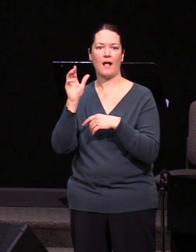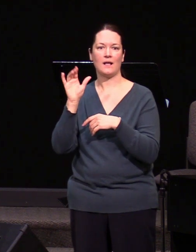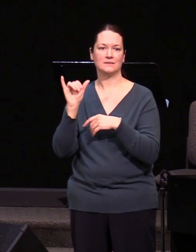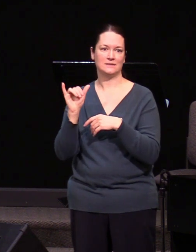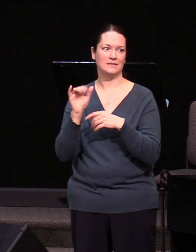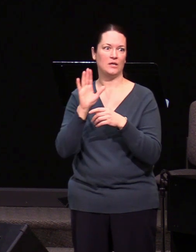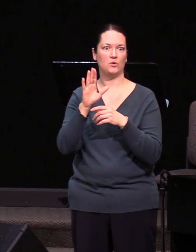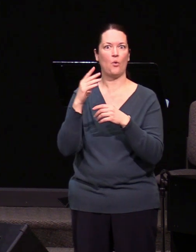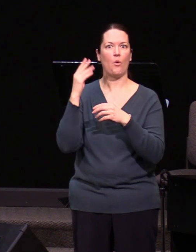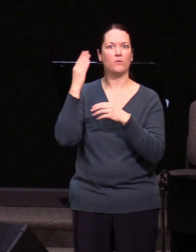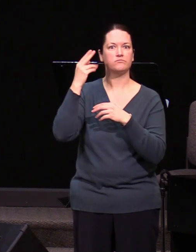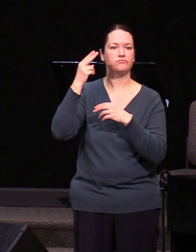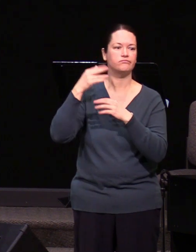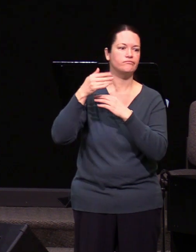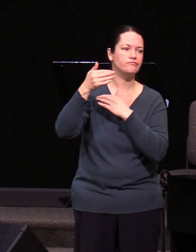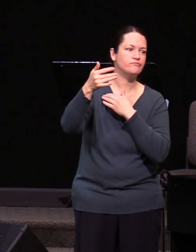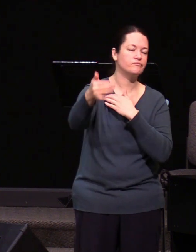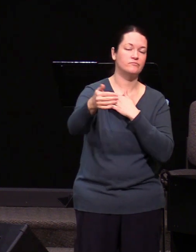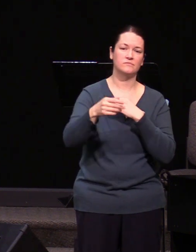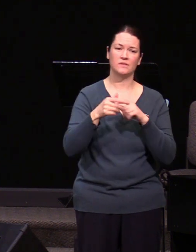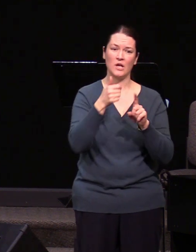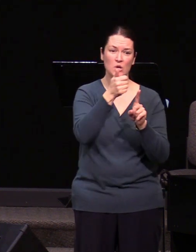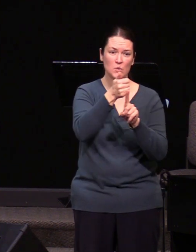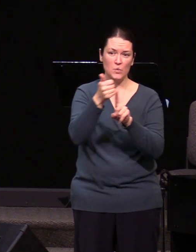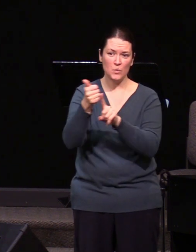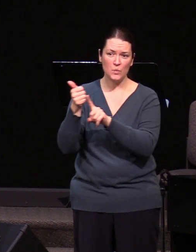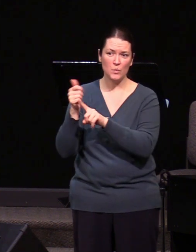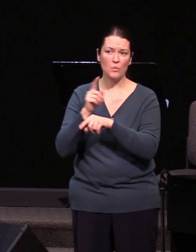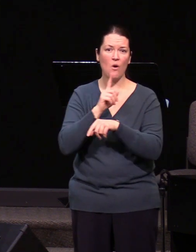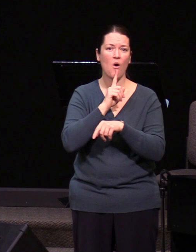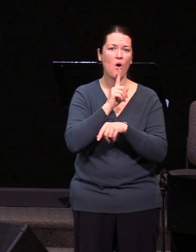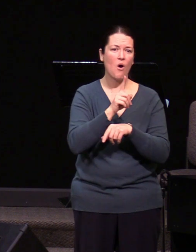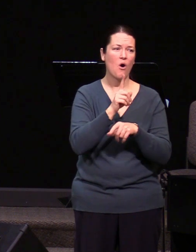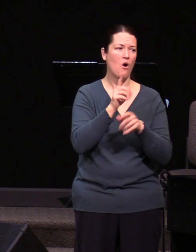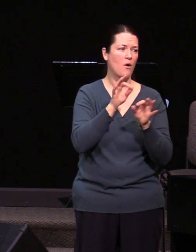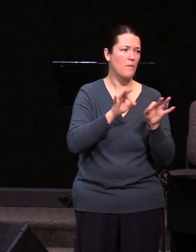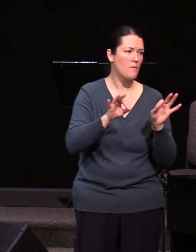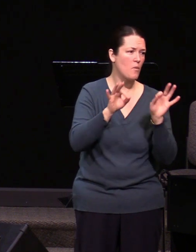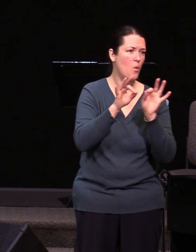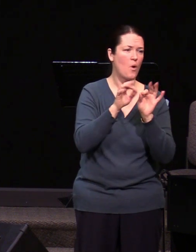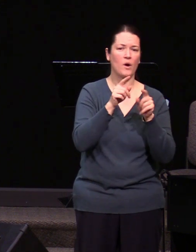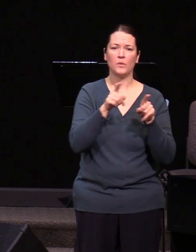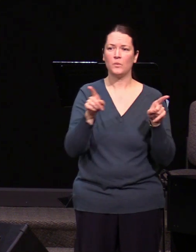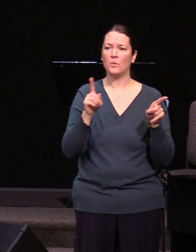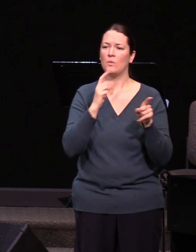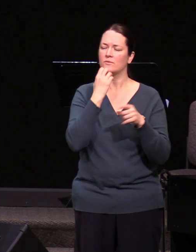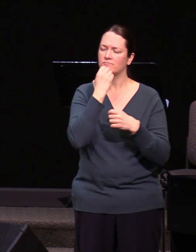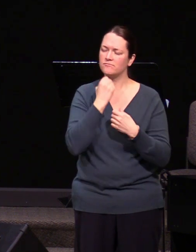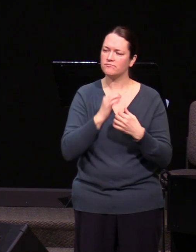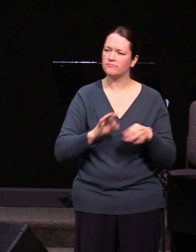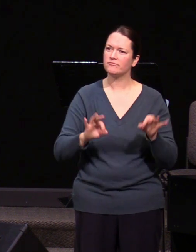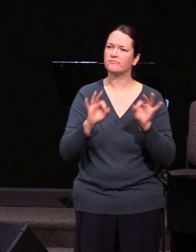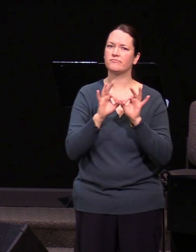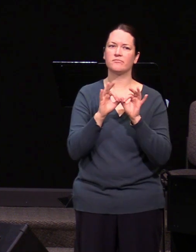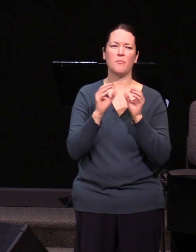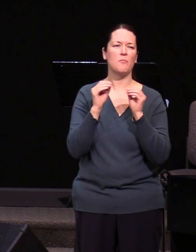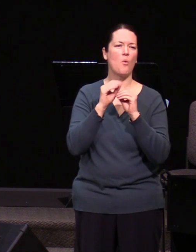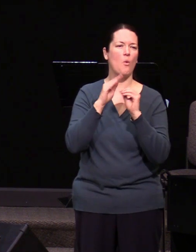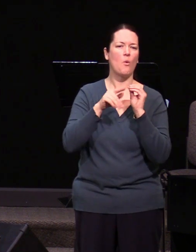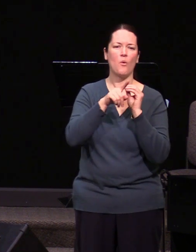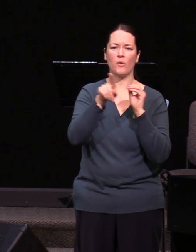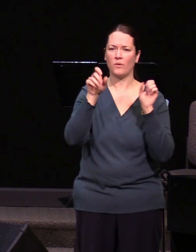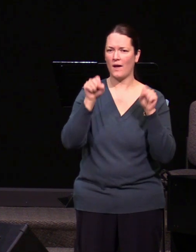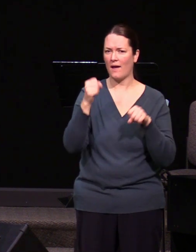You are staggeringly important. You matter in ways that are beyond comprehension.